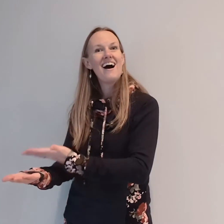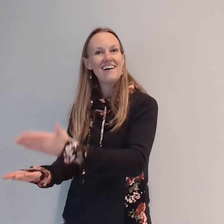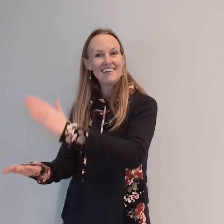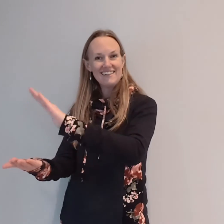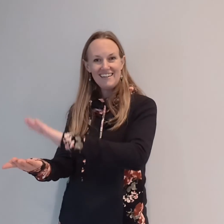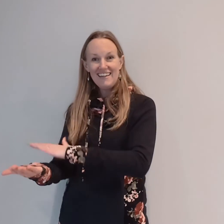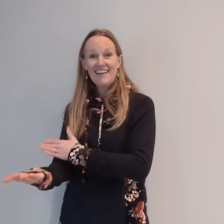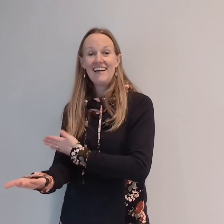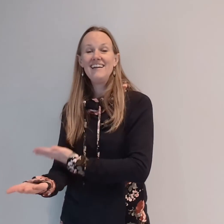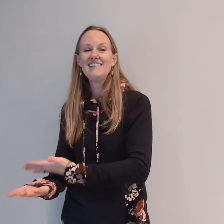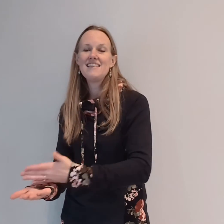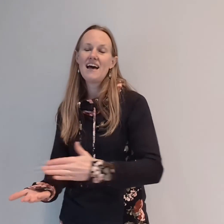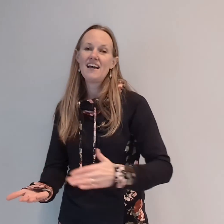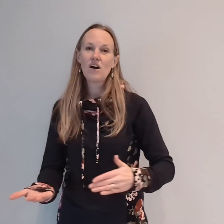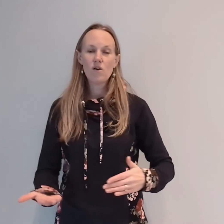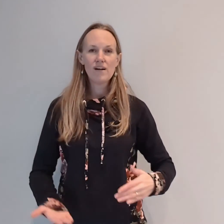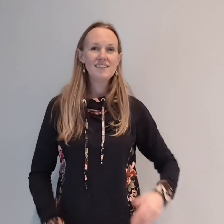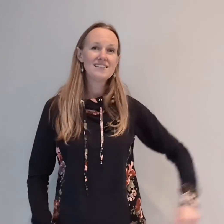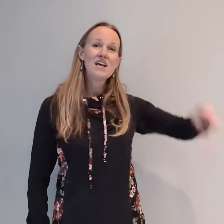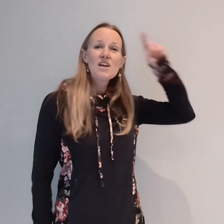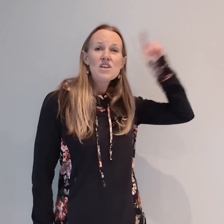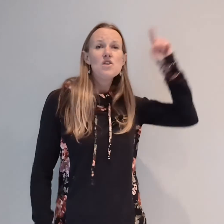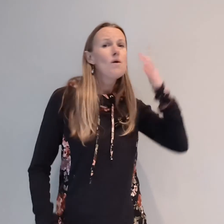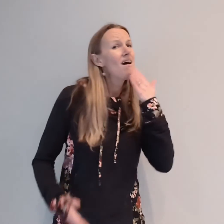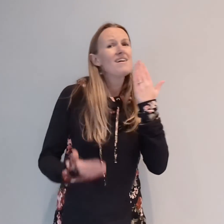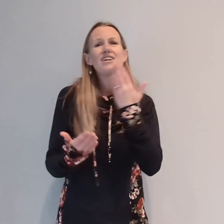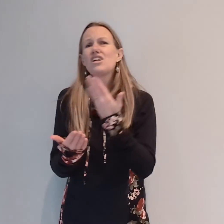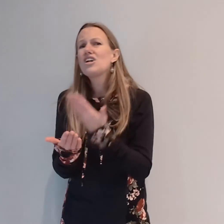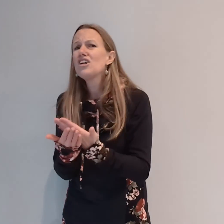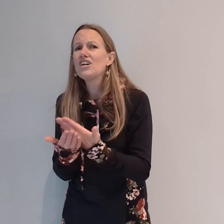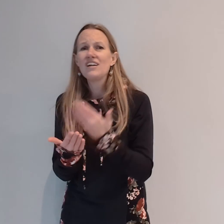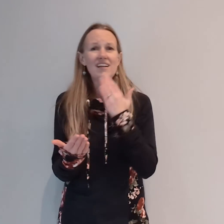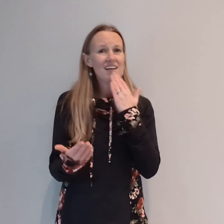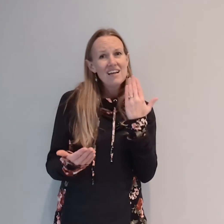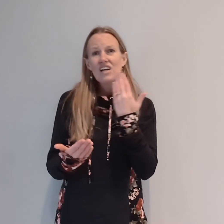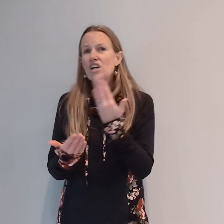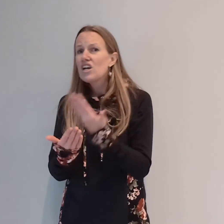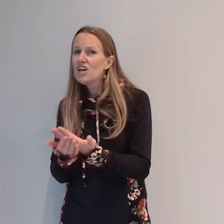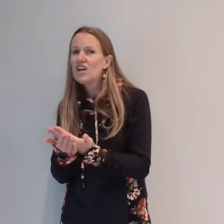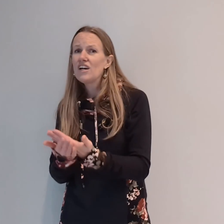song. Okay, and then that chorus, you are good, good.